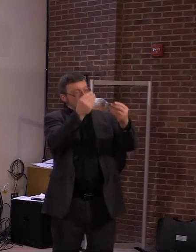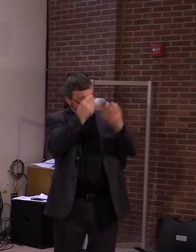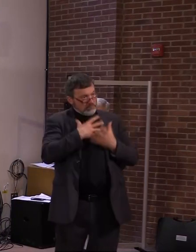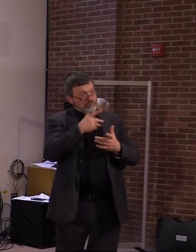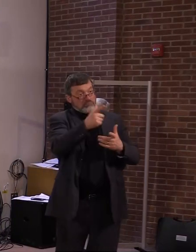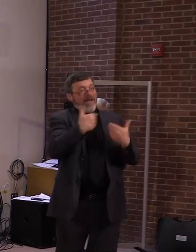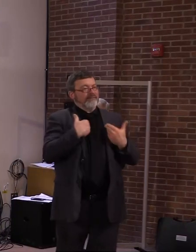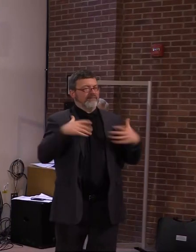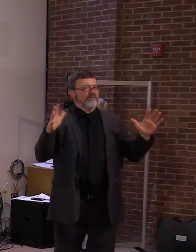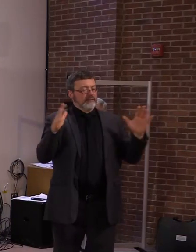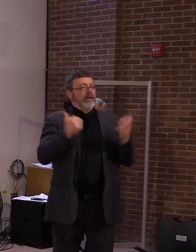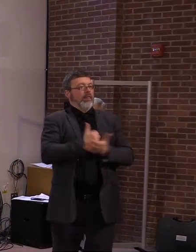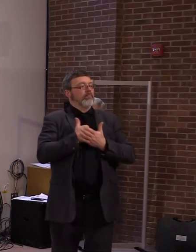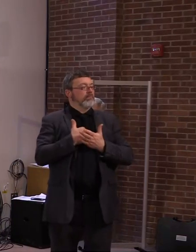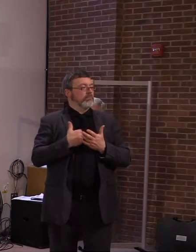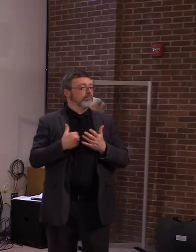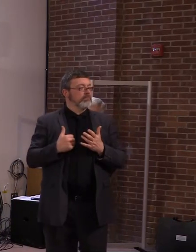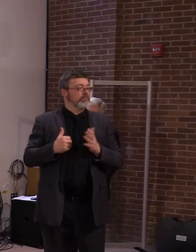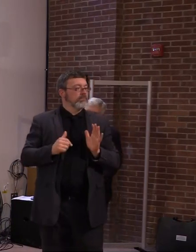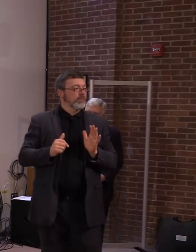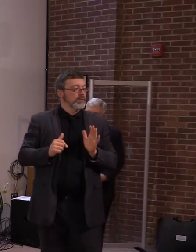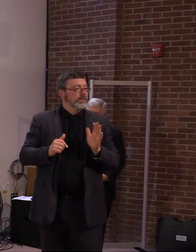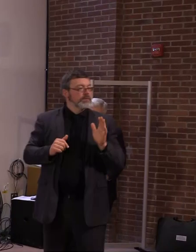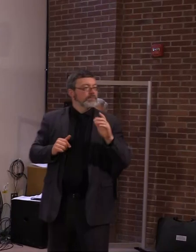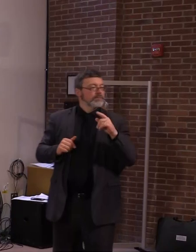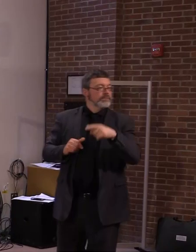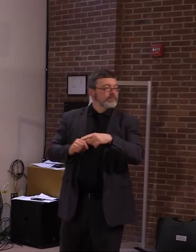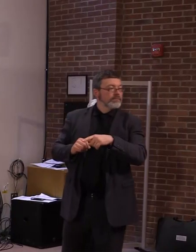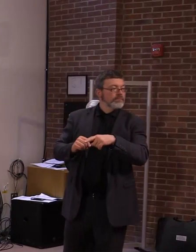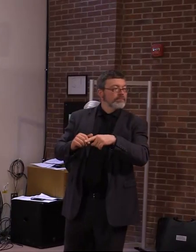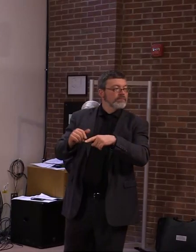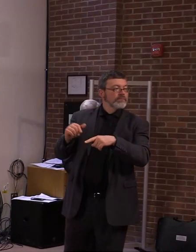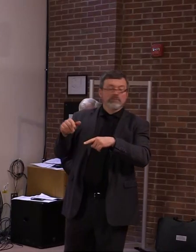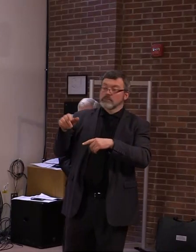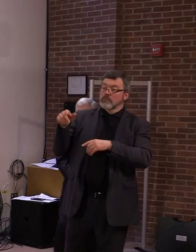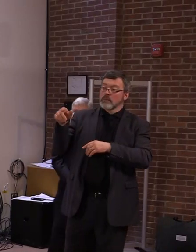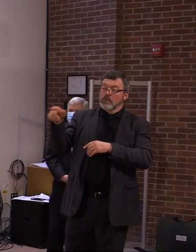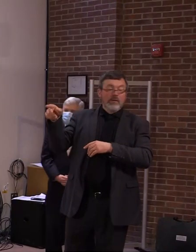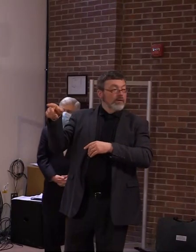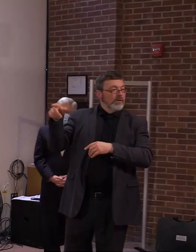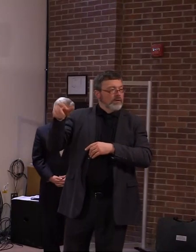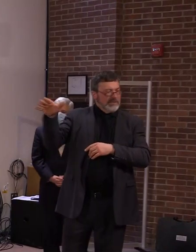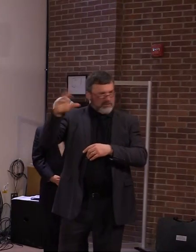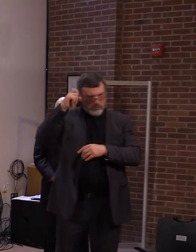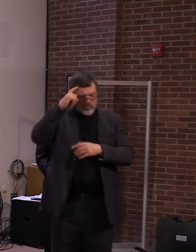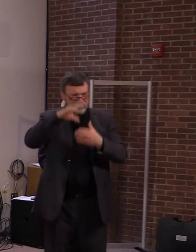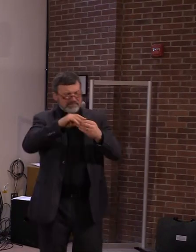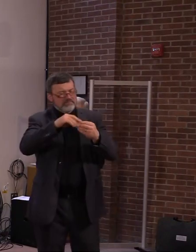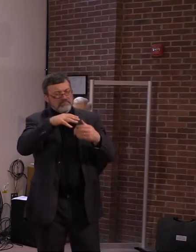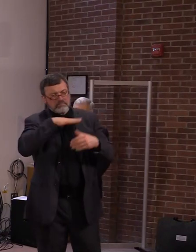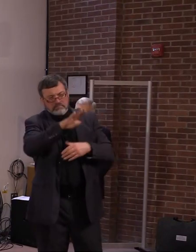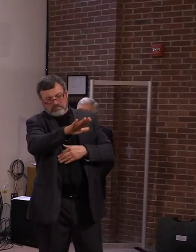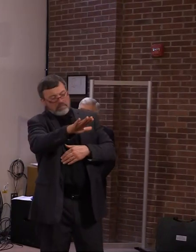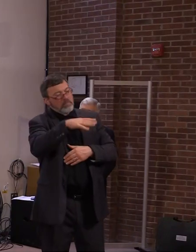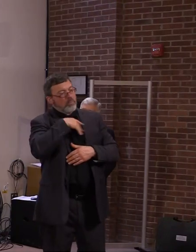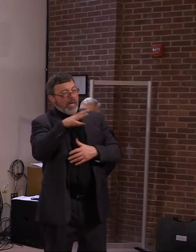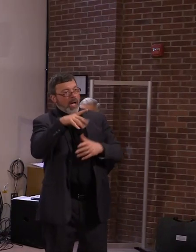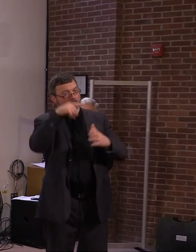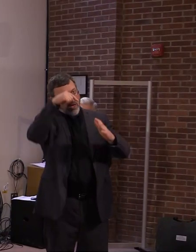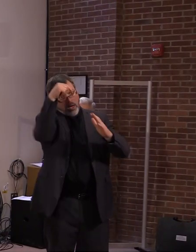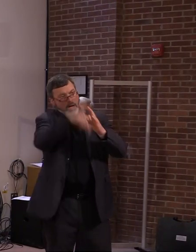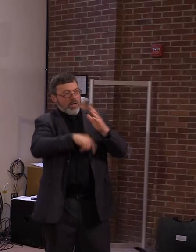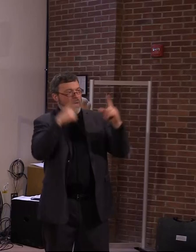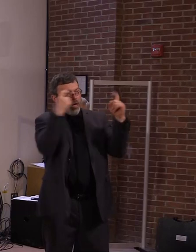Andrew, not to complicate this further, but anecdotally, I believe that those who are using rapid tests that might